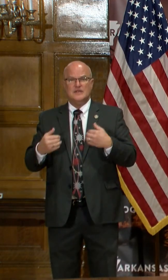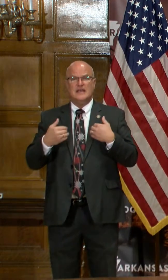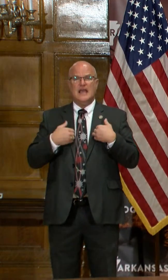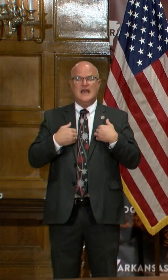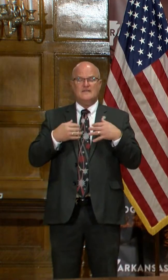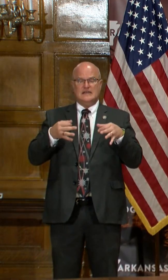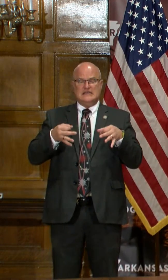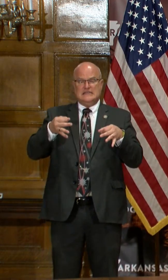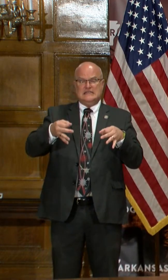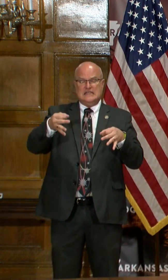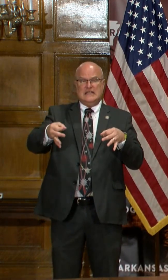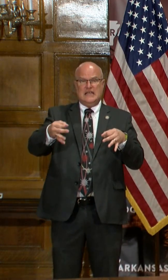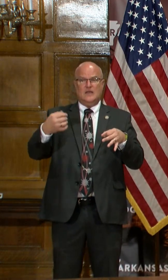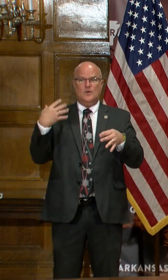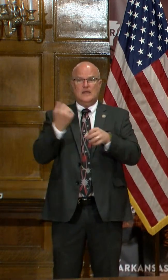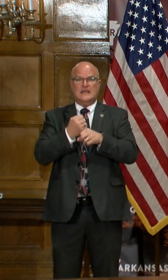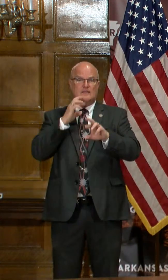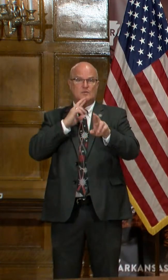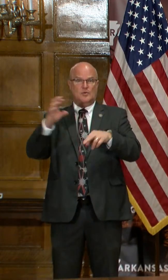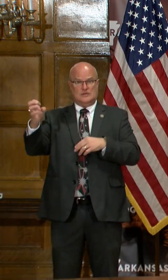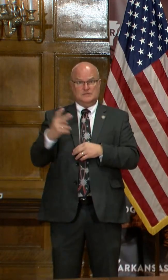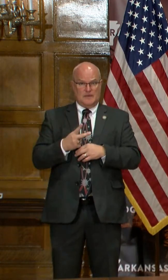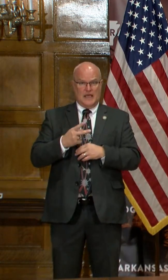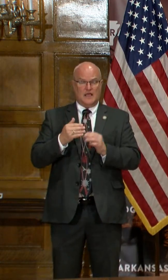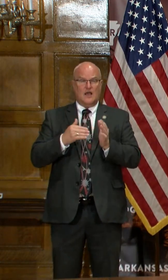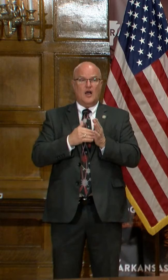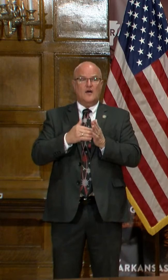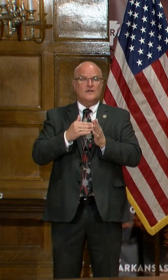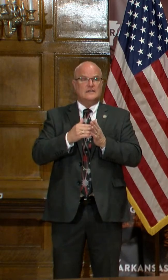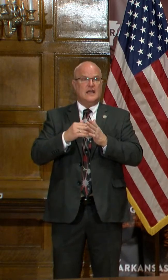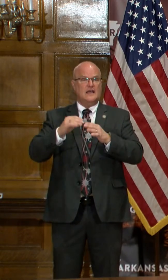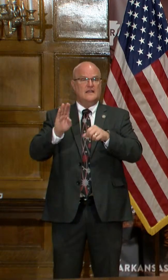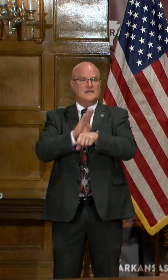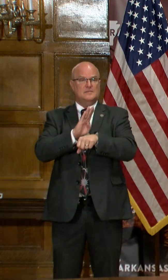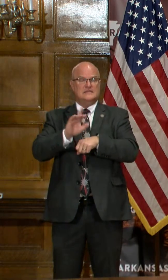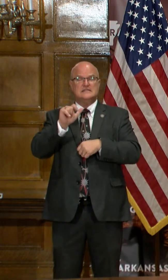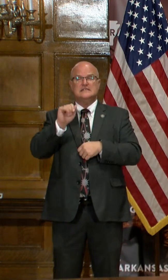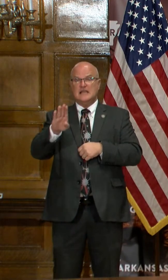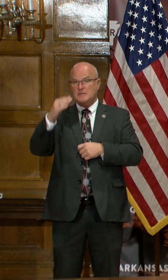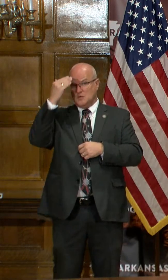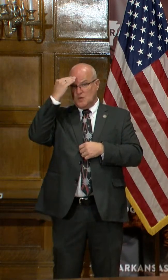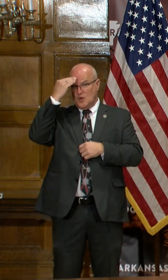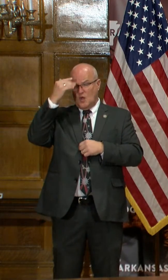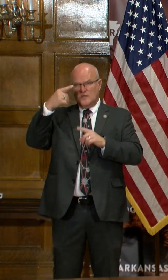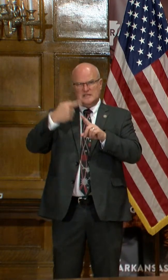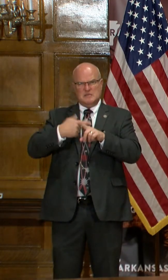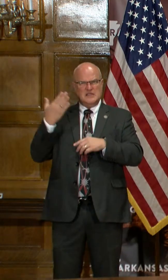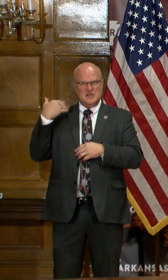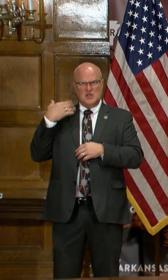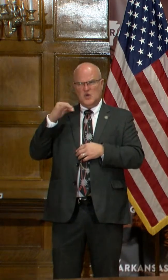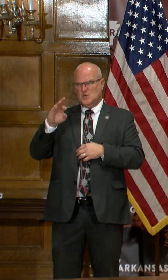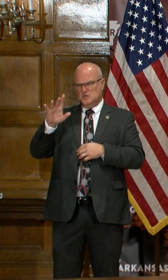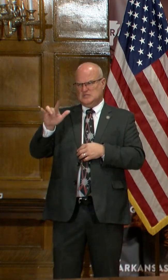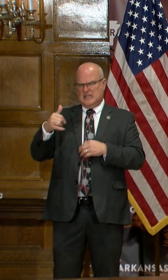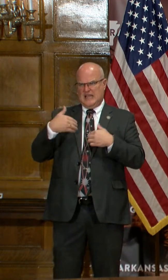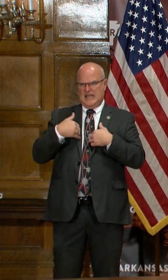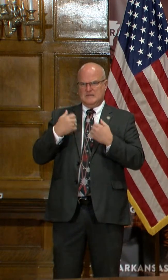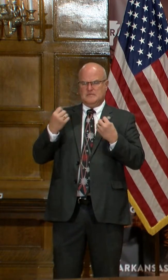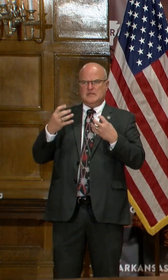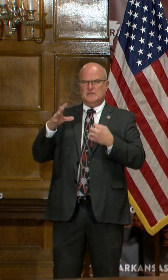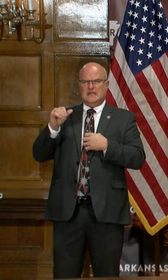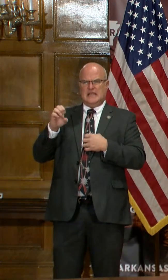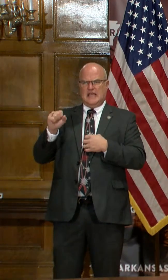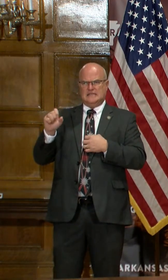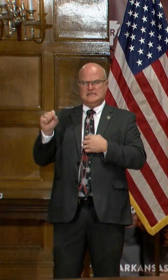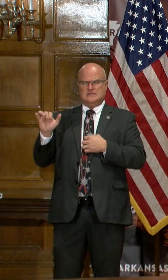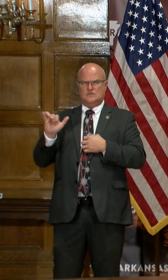delay in which we get those reports. Oftentimes from commercial labs, we noted this months ago in July when we had a large number of cases,